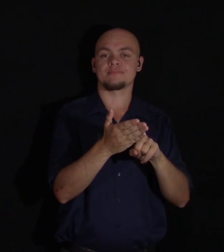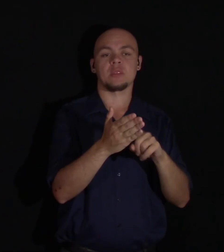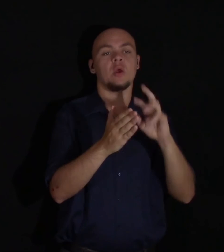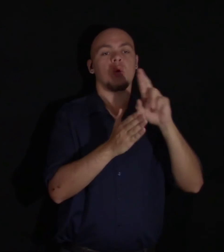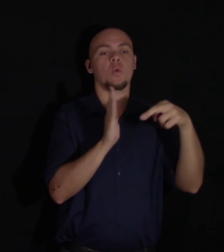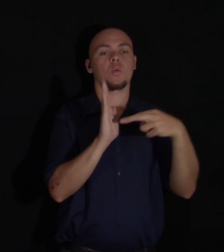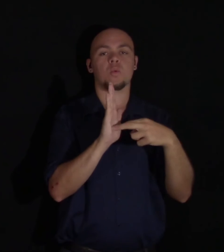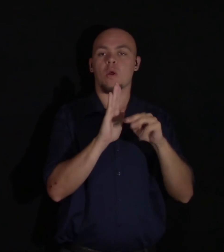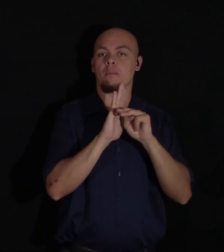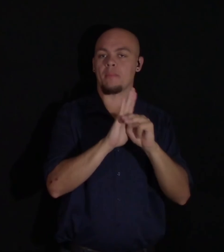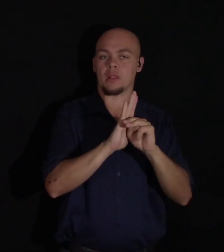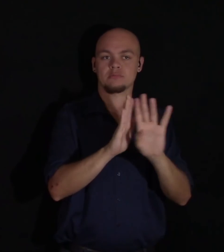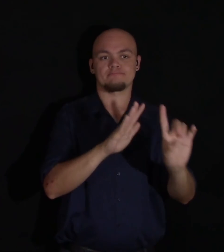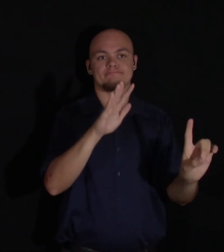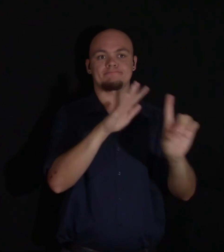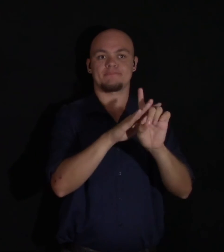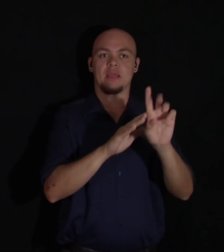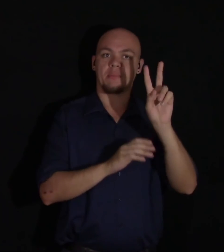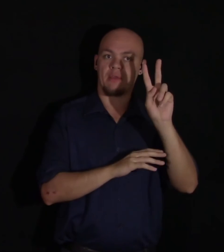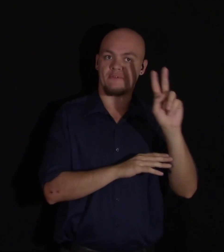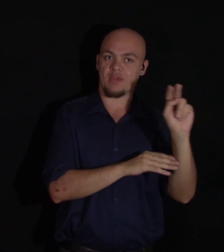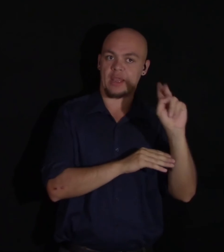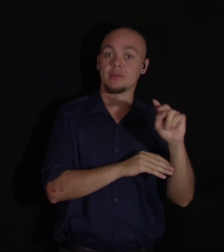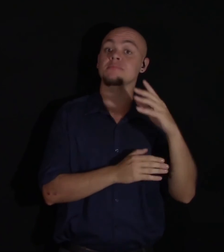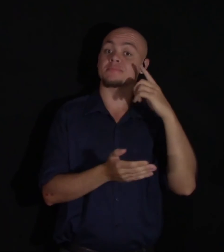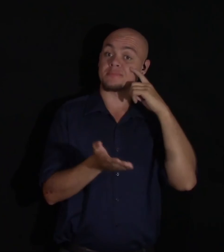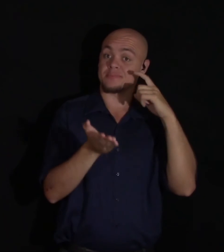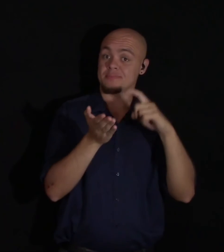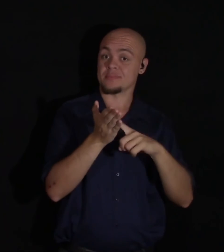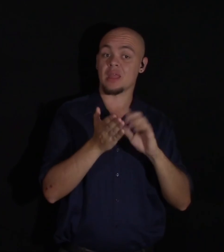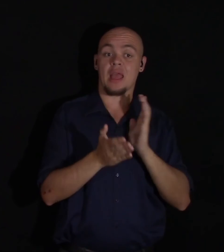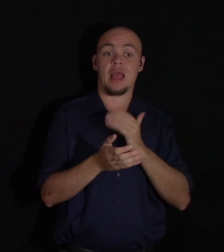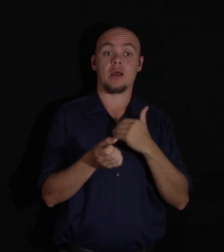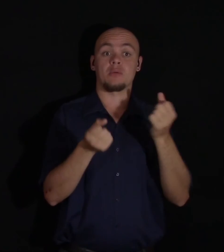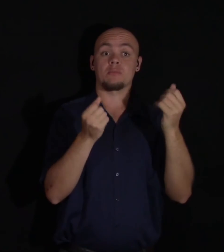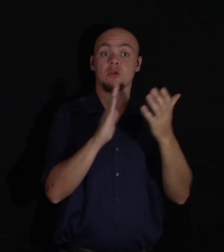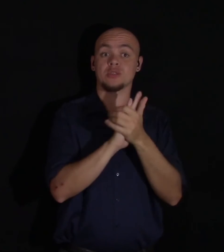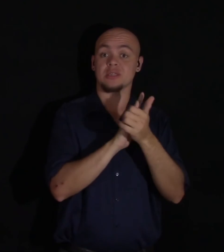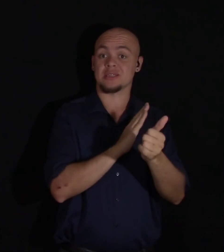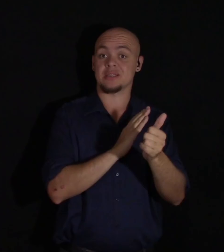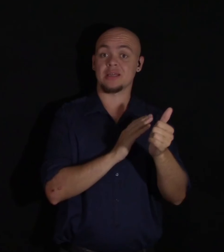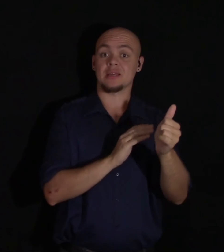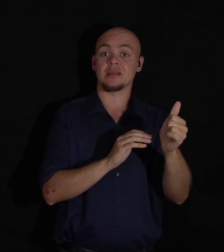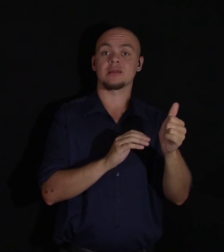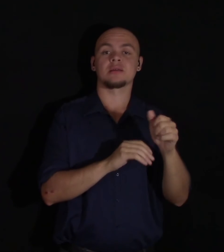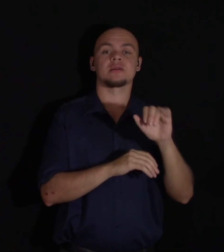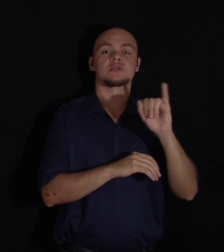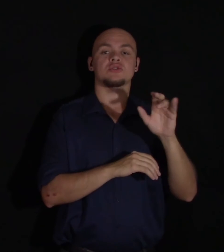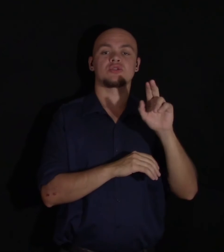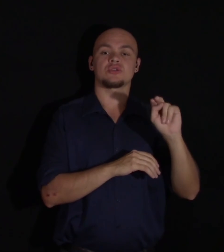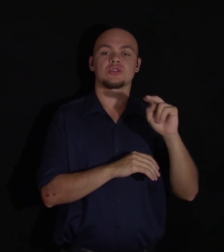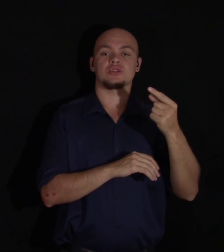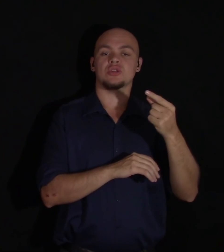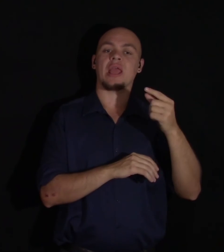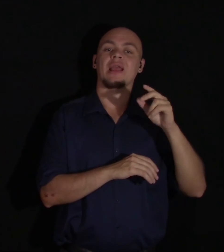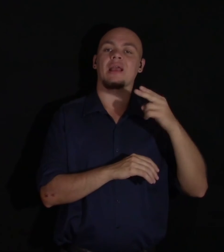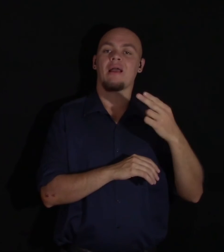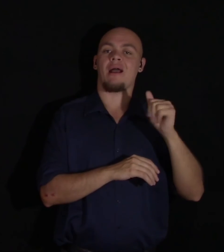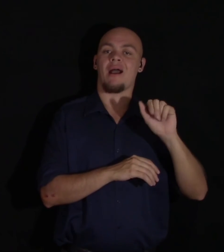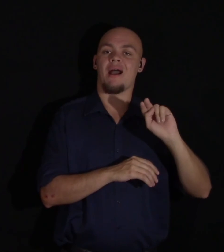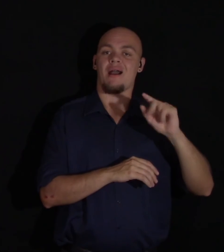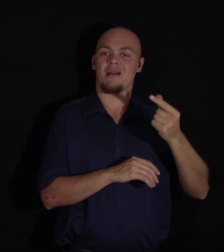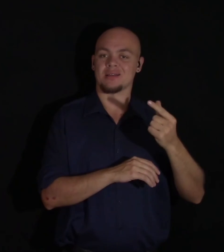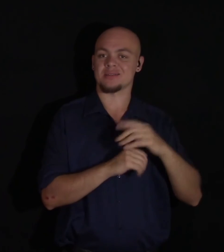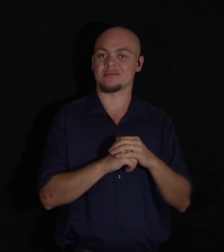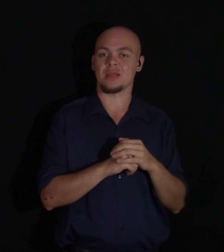this emerge in Vietnam. For most notably, our multi-talented artist, Chen Tang. Many have shared that they